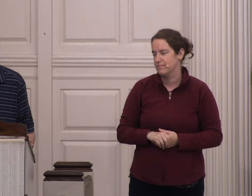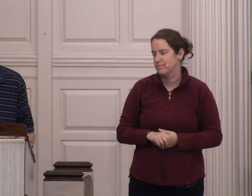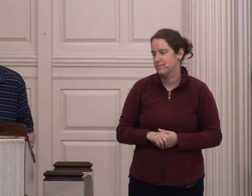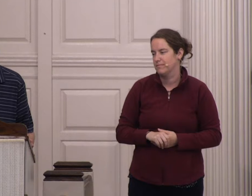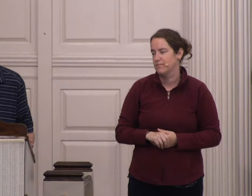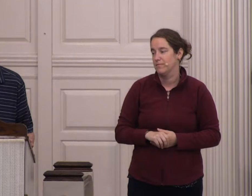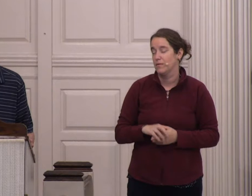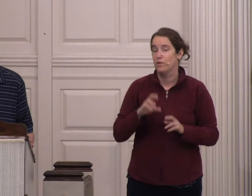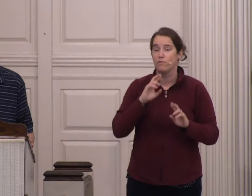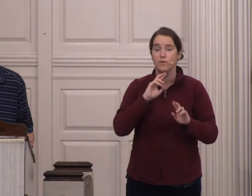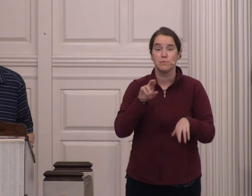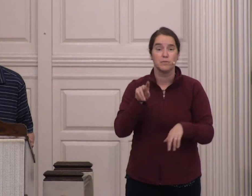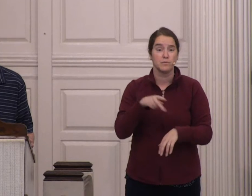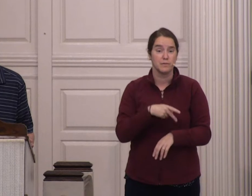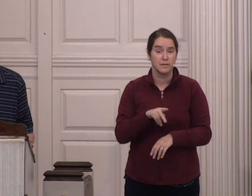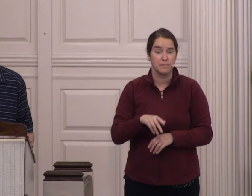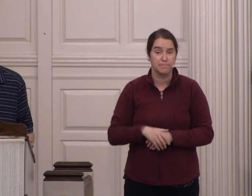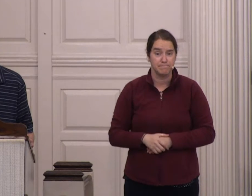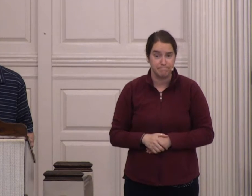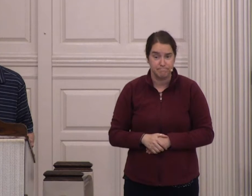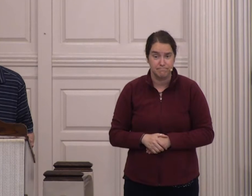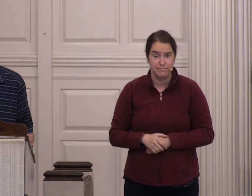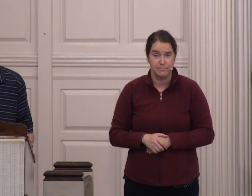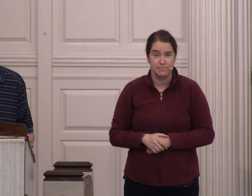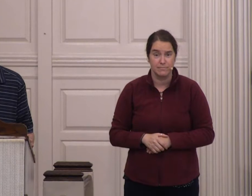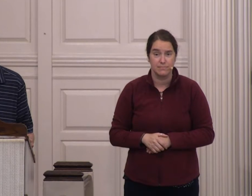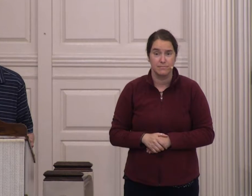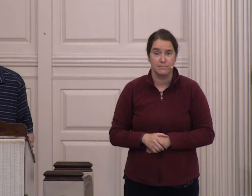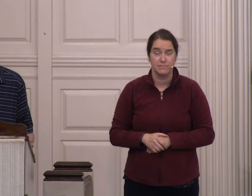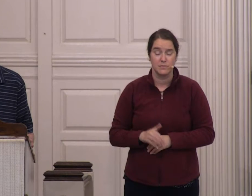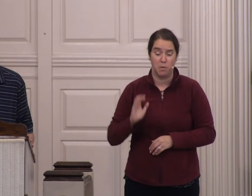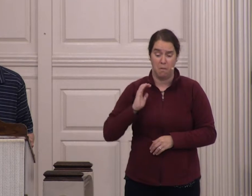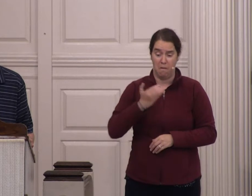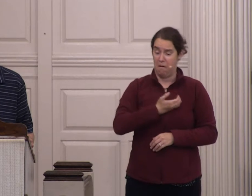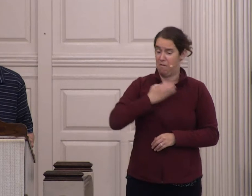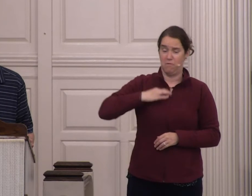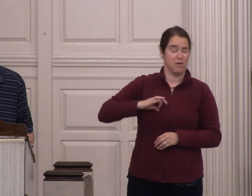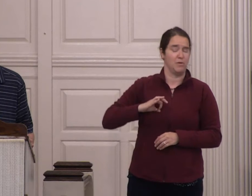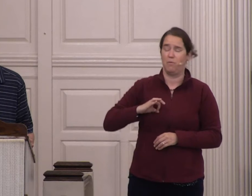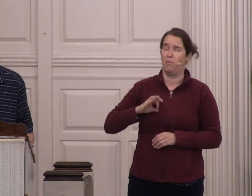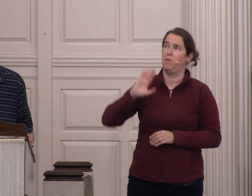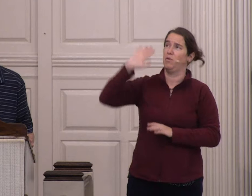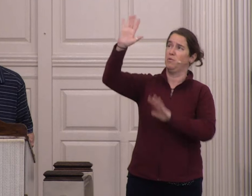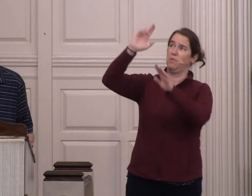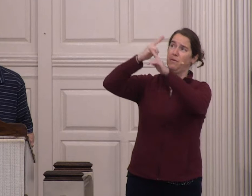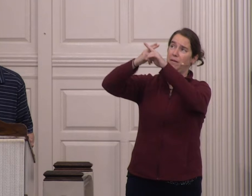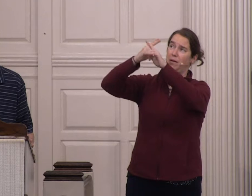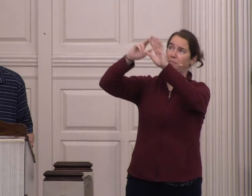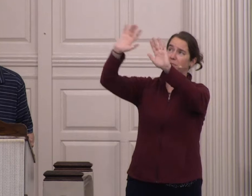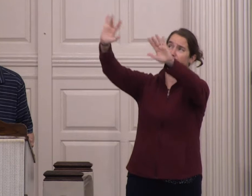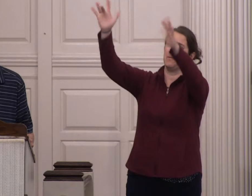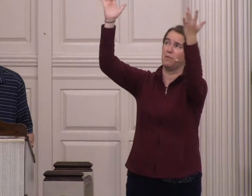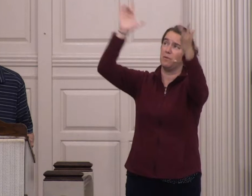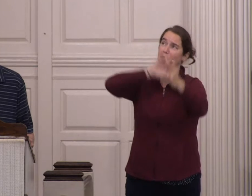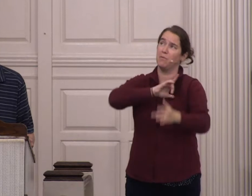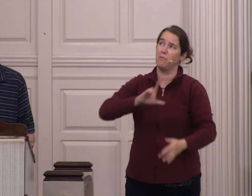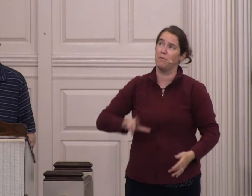The responsorial psalm. Not to us, O Lord, but to your name give the